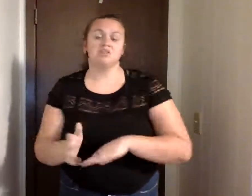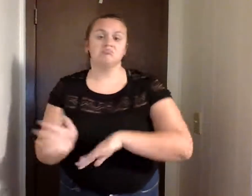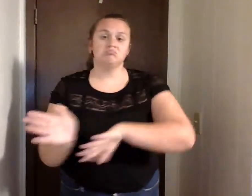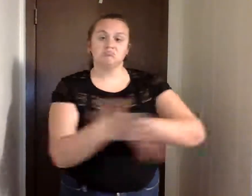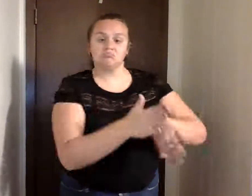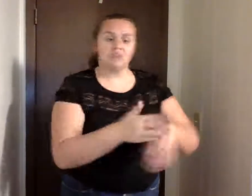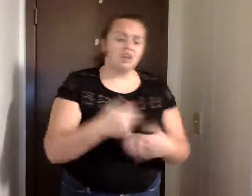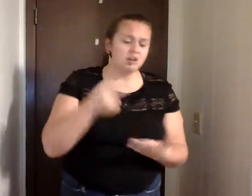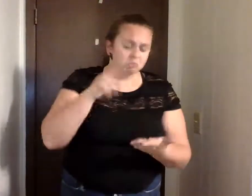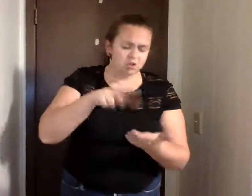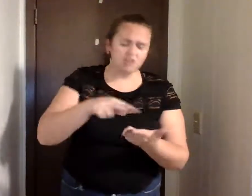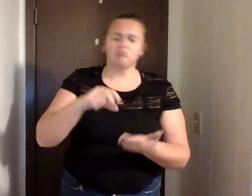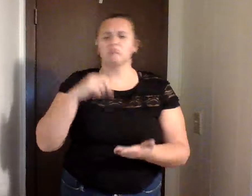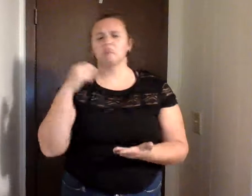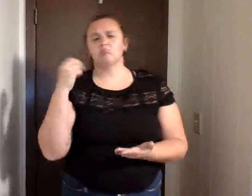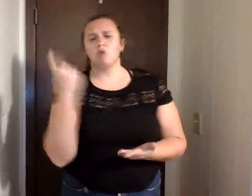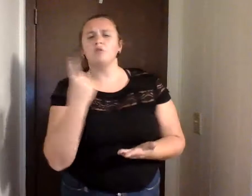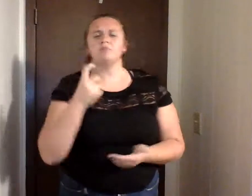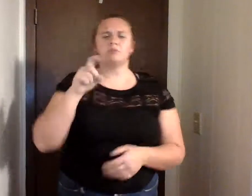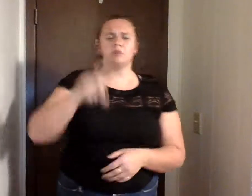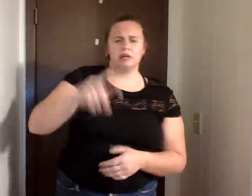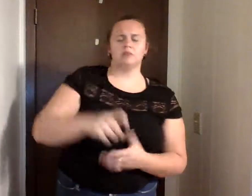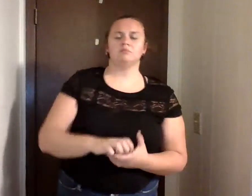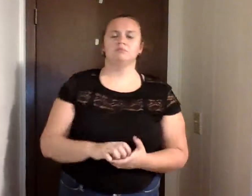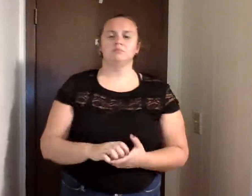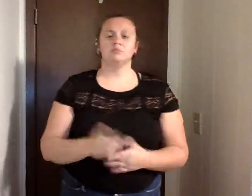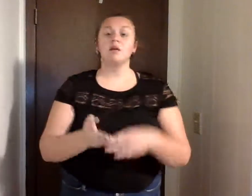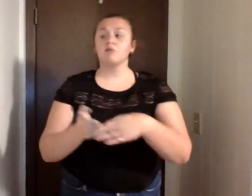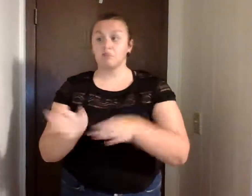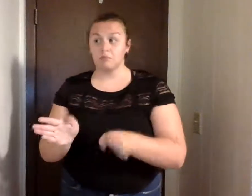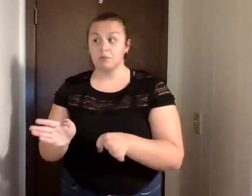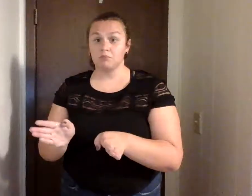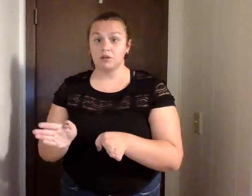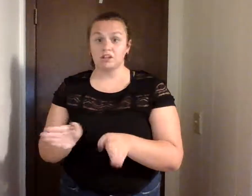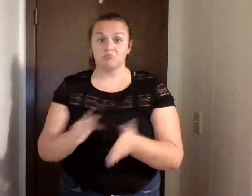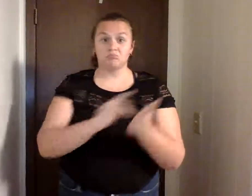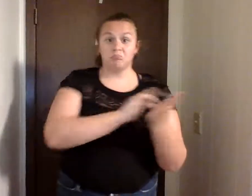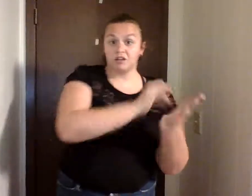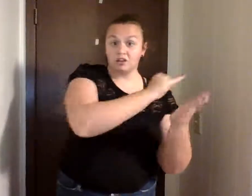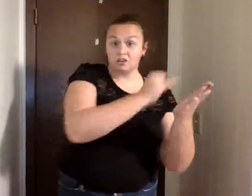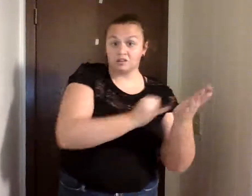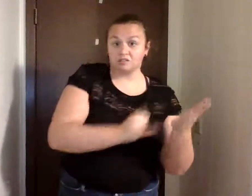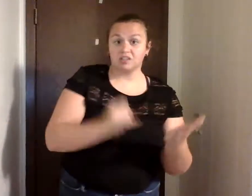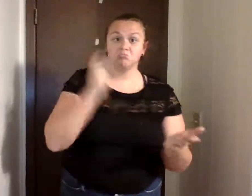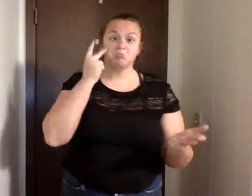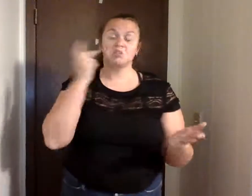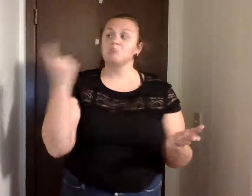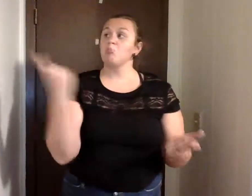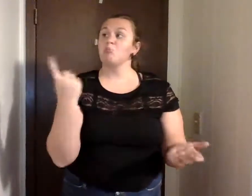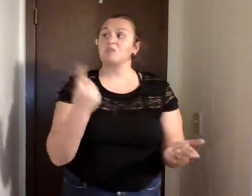needed. And for the public, medical illustrations may only be encountered passively on the walls of a doctor's